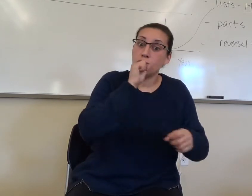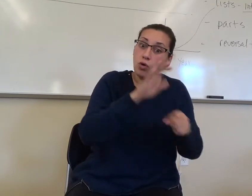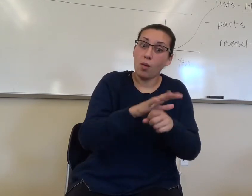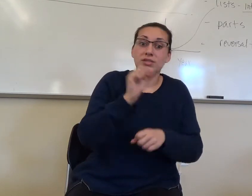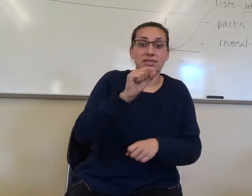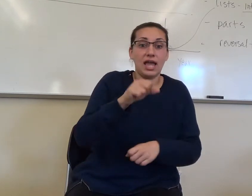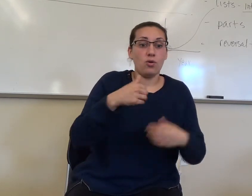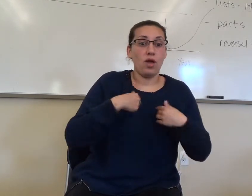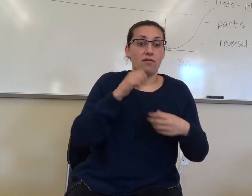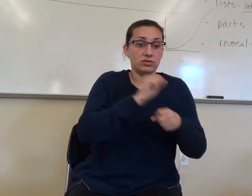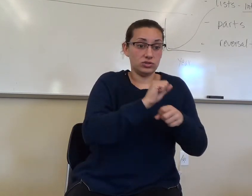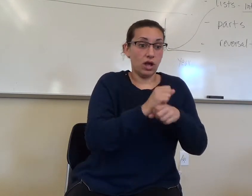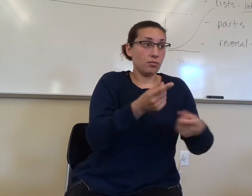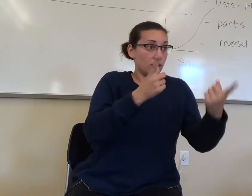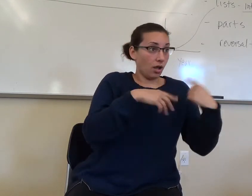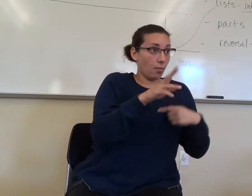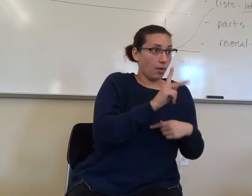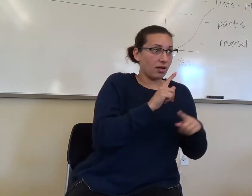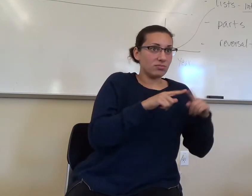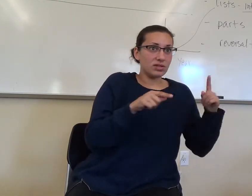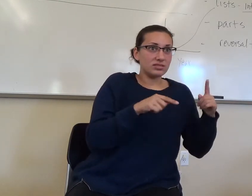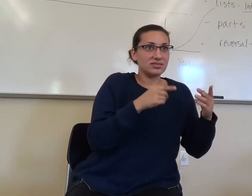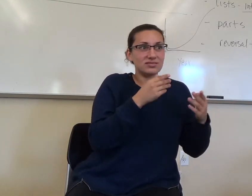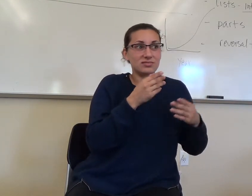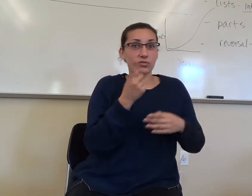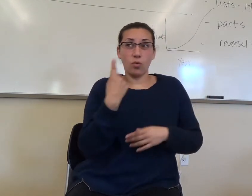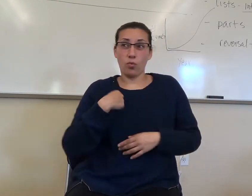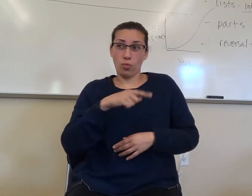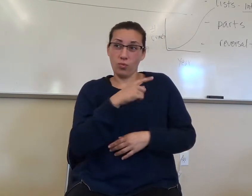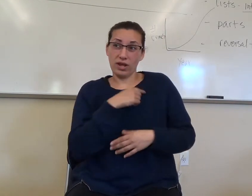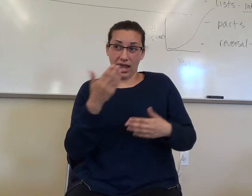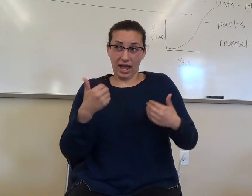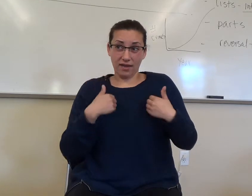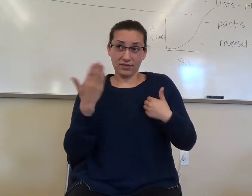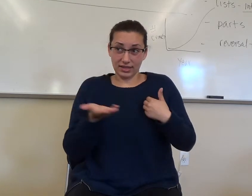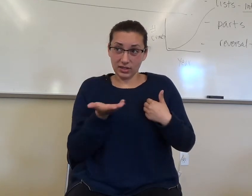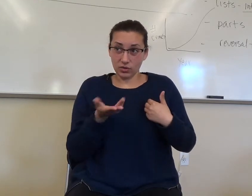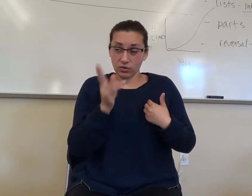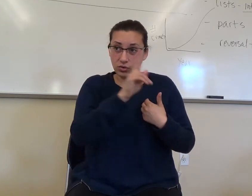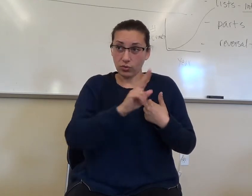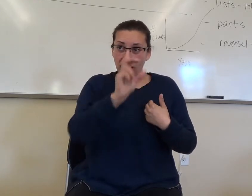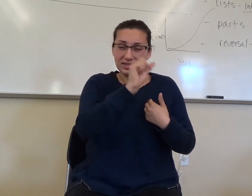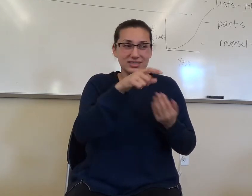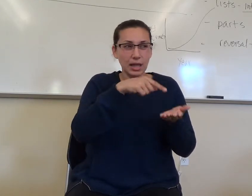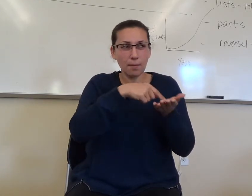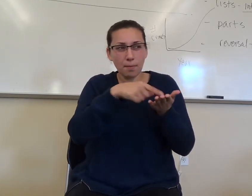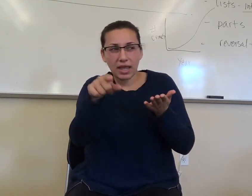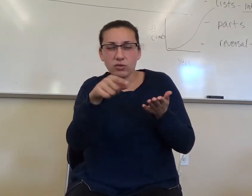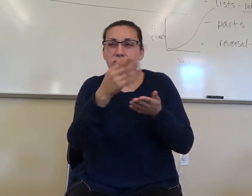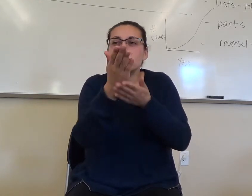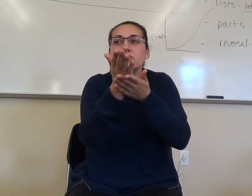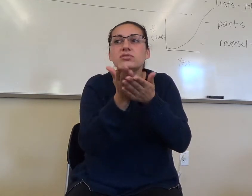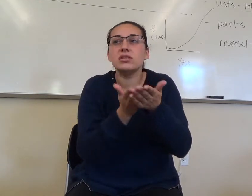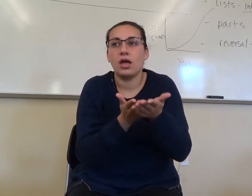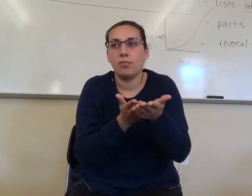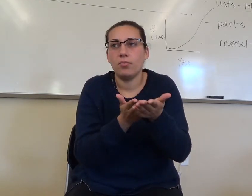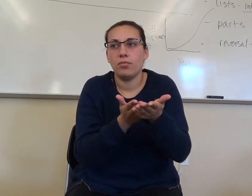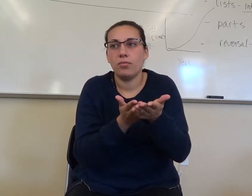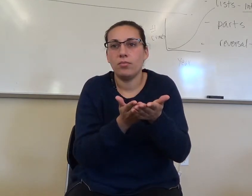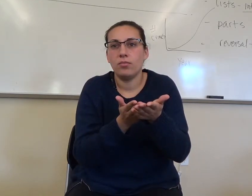you. Some people, some do. We have here, they pay you up to a certain point. I know Mrs.